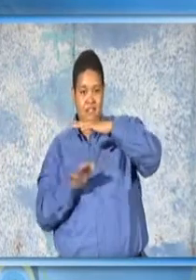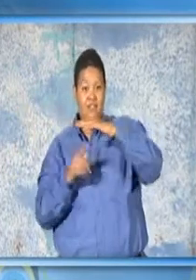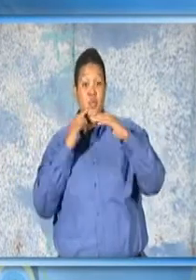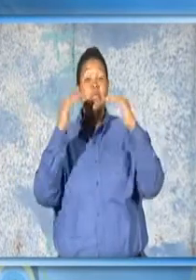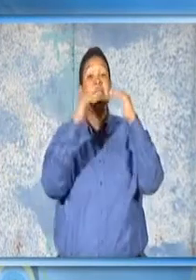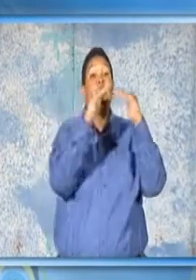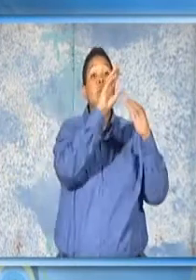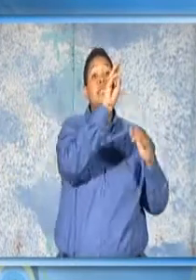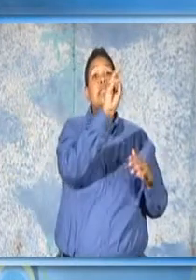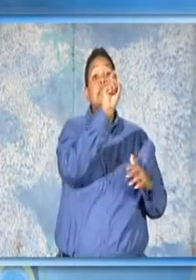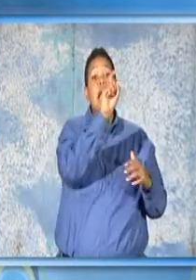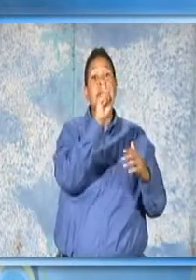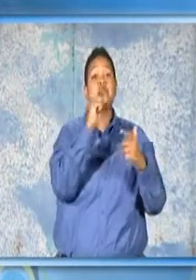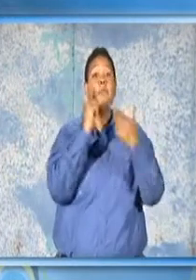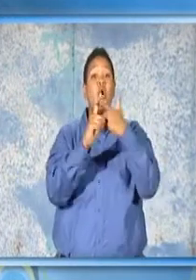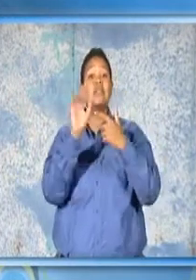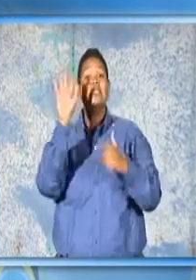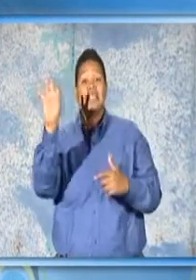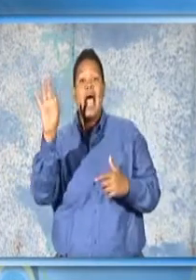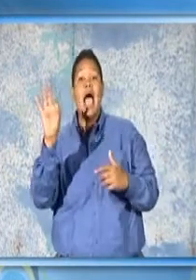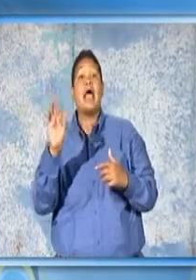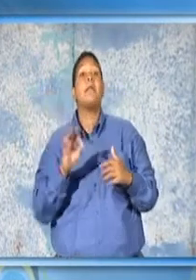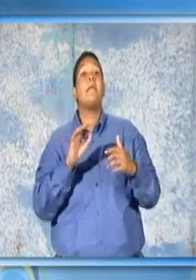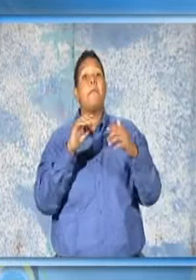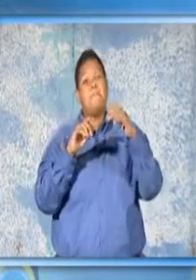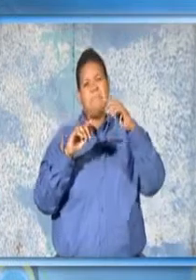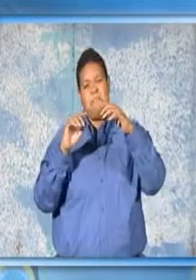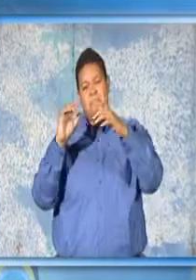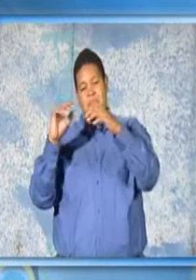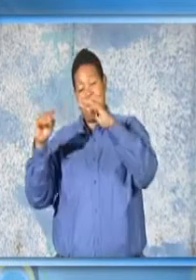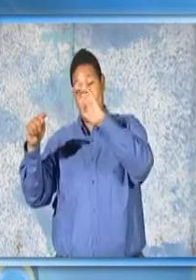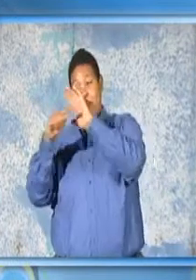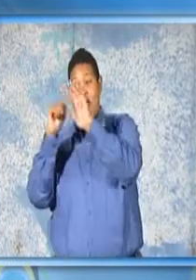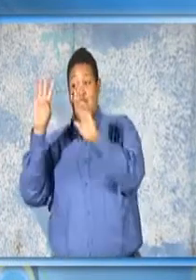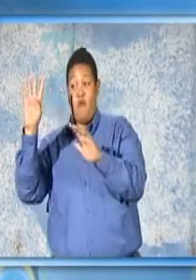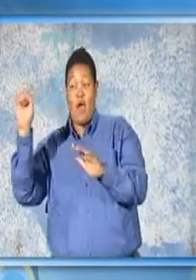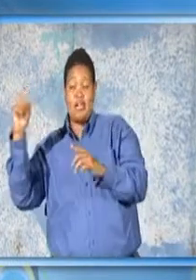6x plus 9 minus 4x plus 8 over 12.